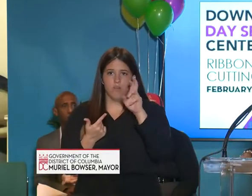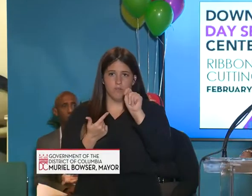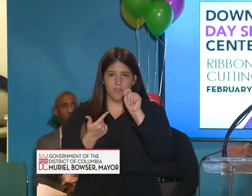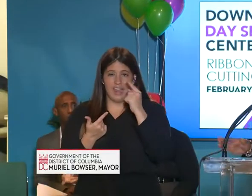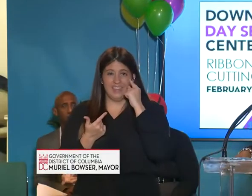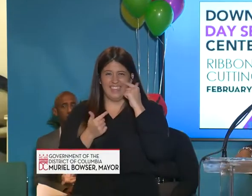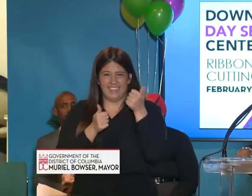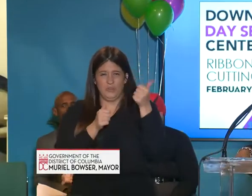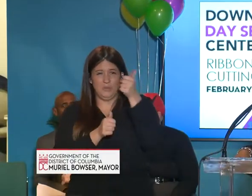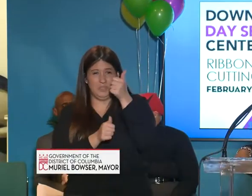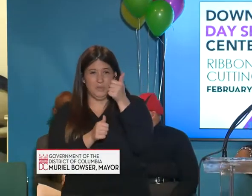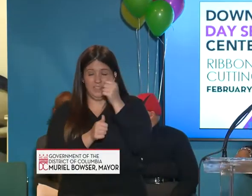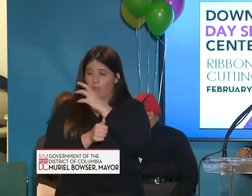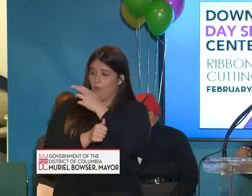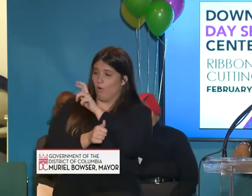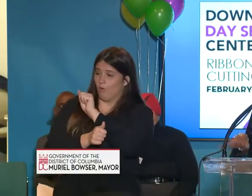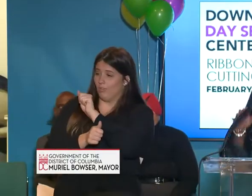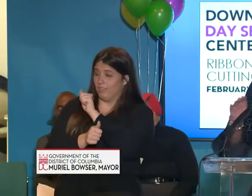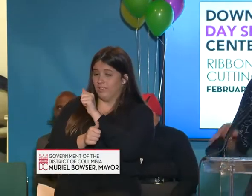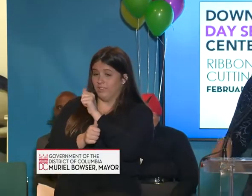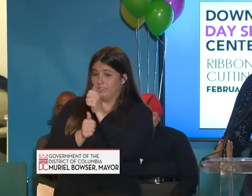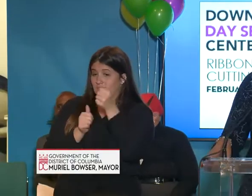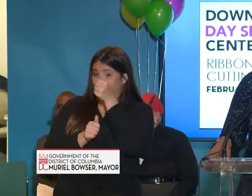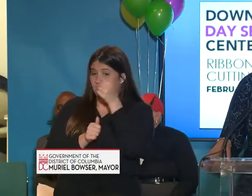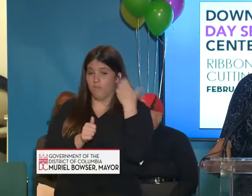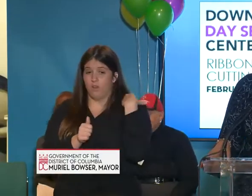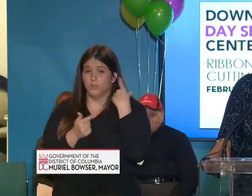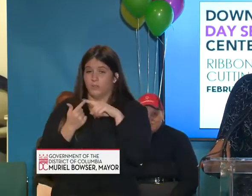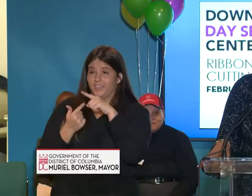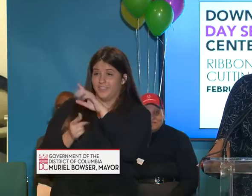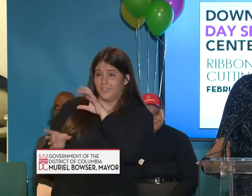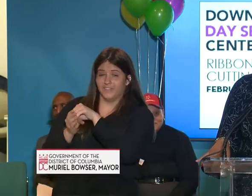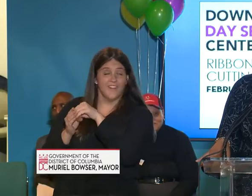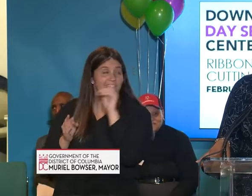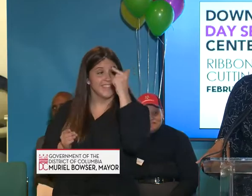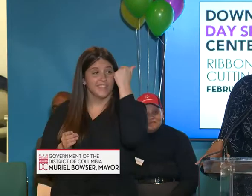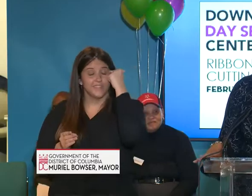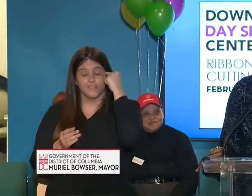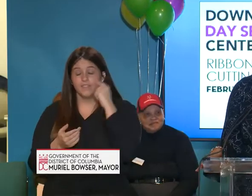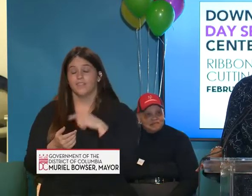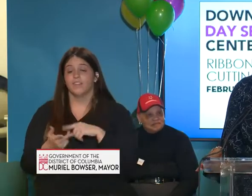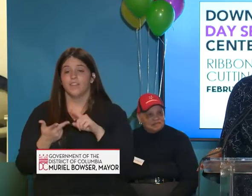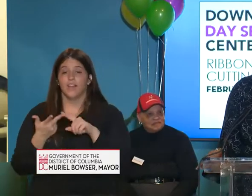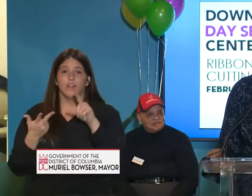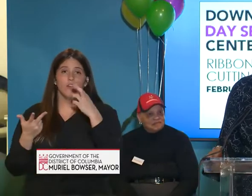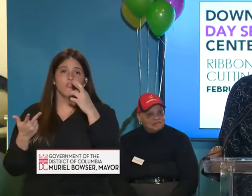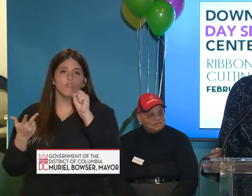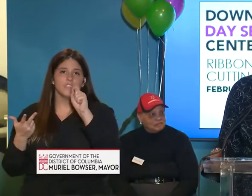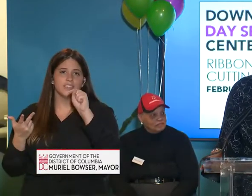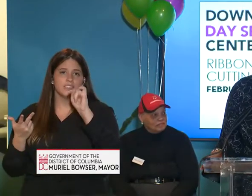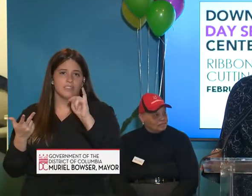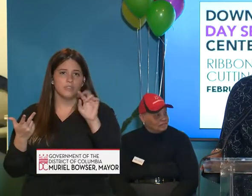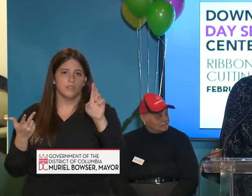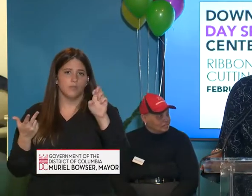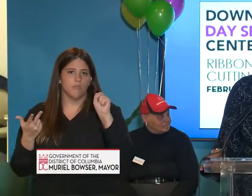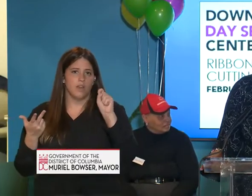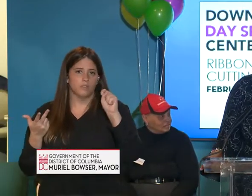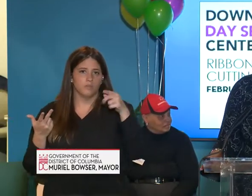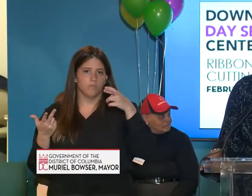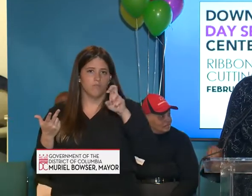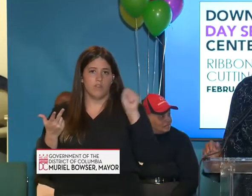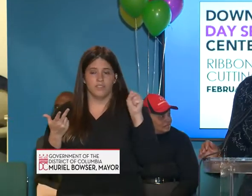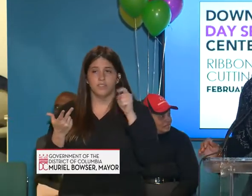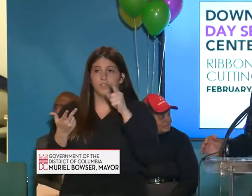used to be Laura's boss when Neil was in the government, and Christy Restpress, who is going to be our